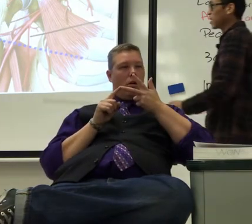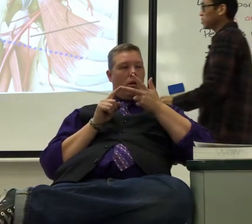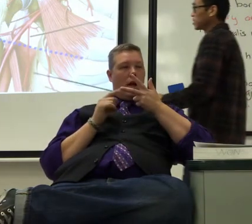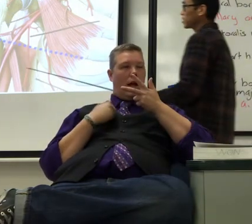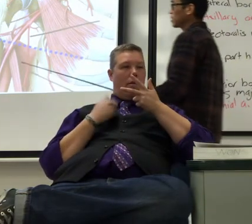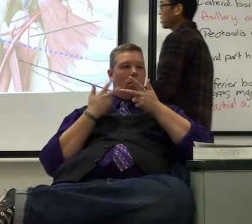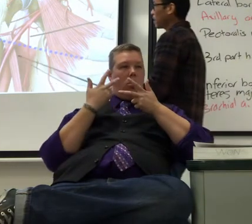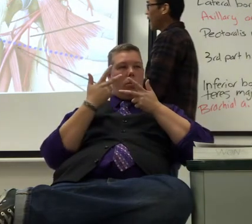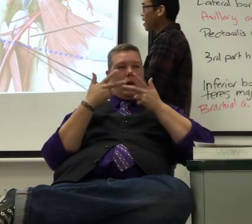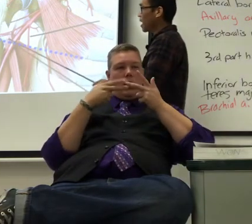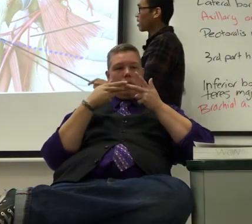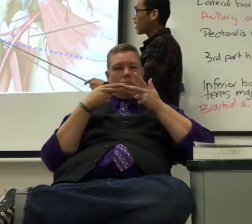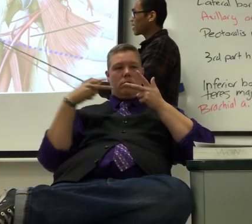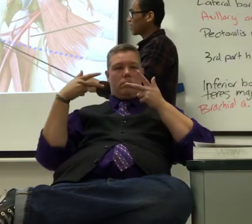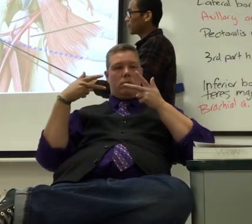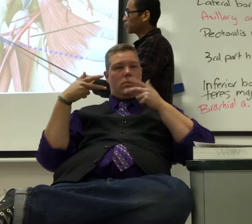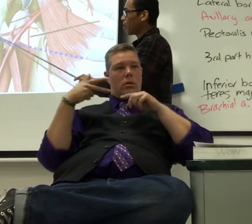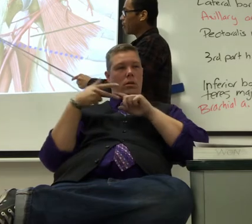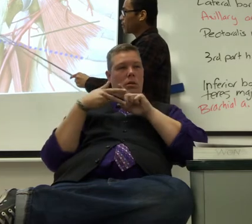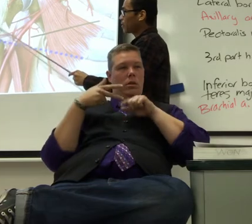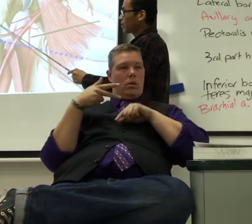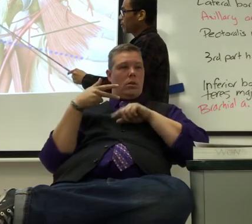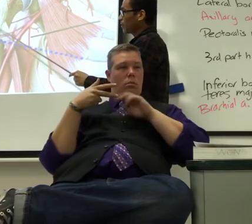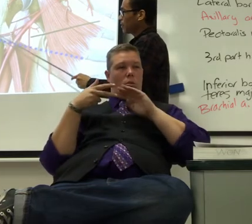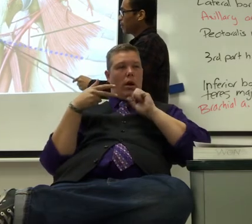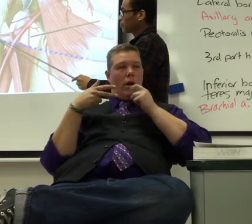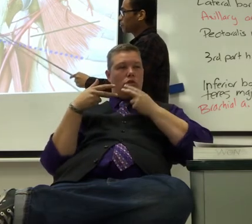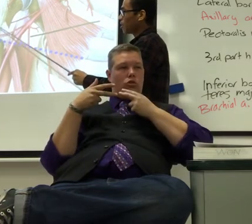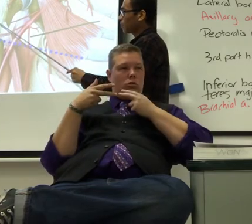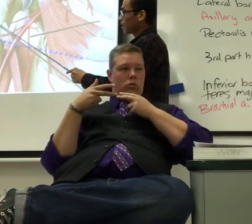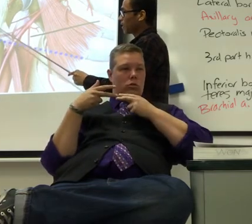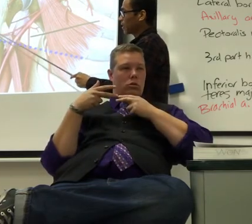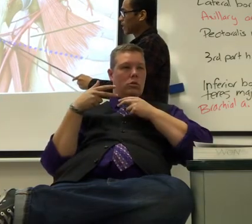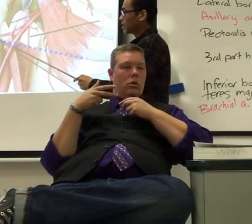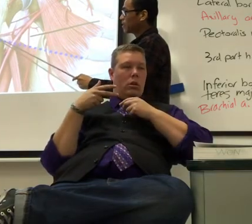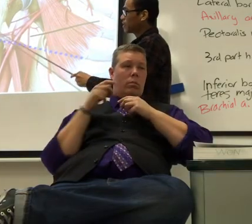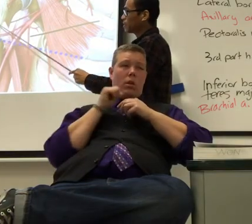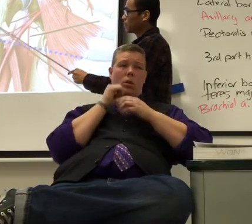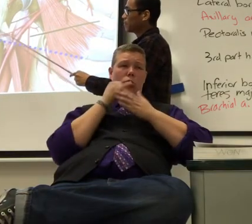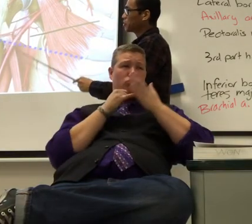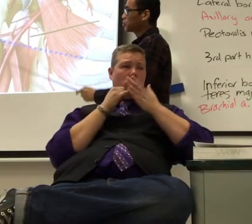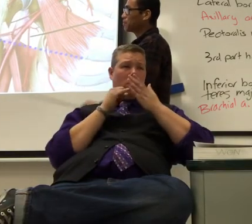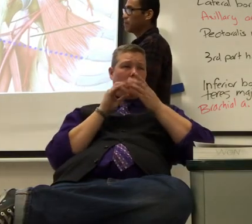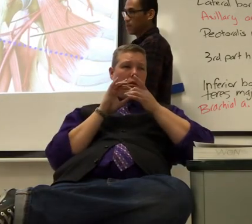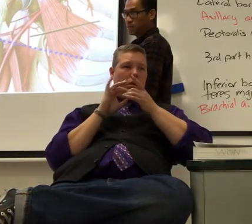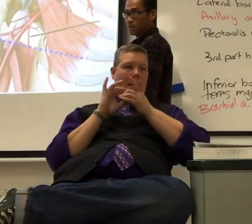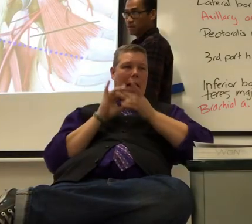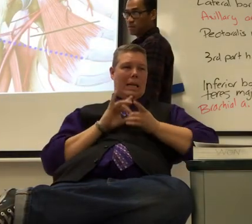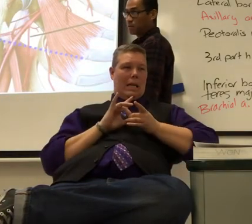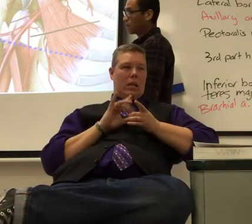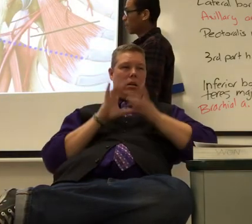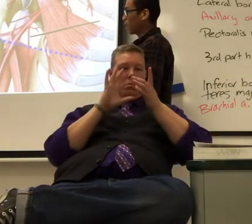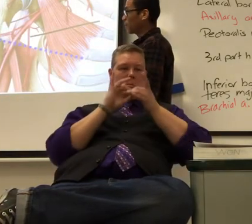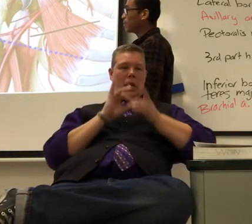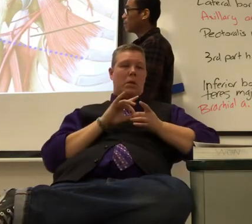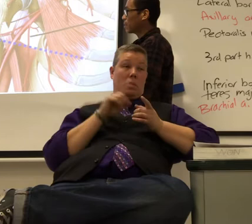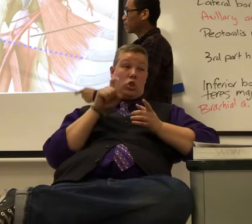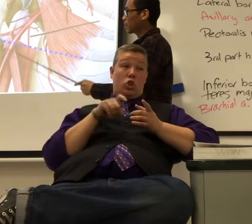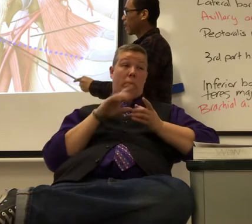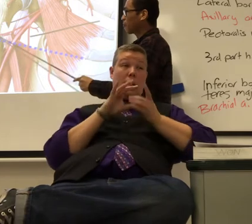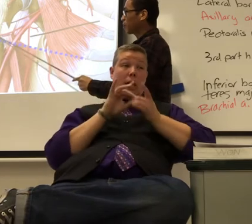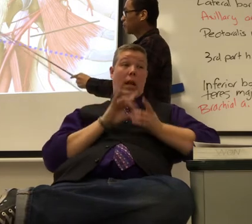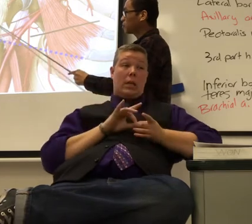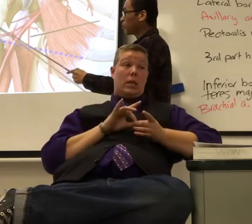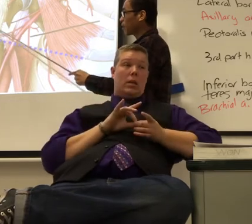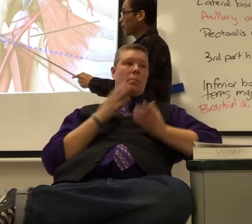three branches. Now, I don't like how they draw it. They don't draw them like connected, but they should be. Okay. Maybe in